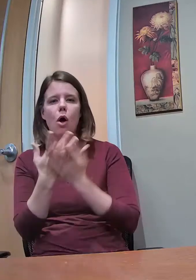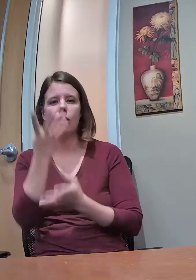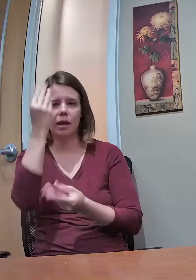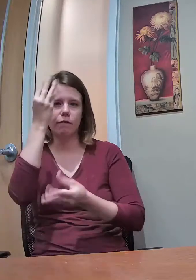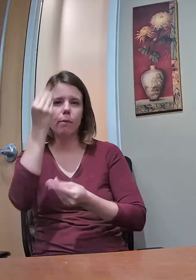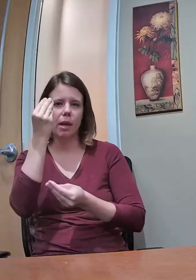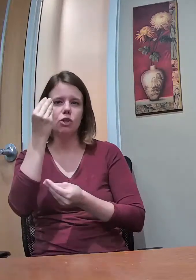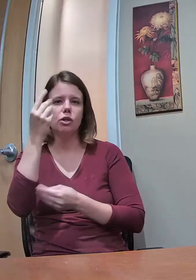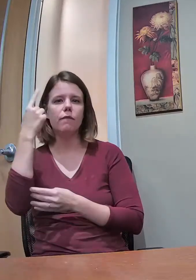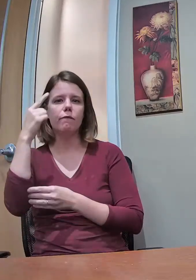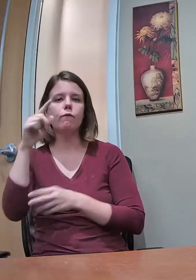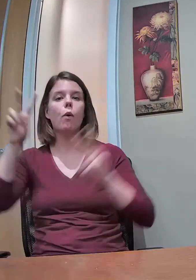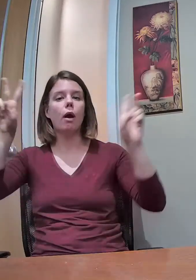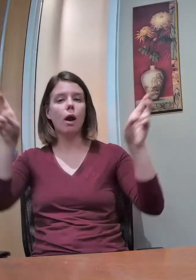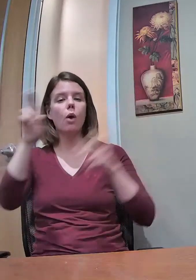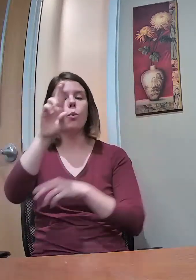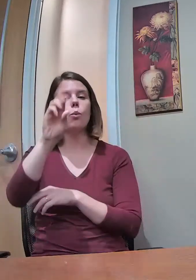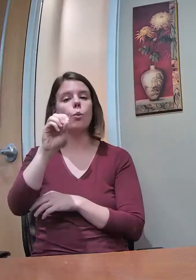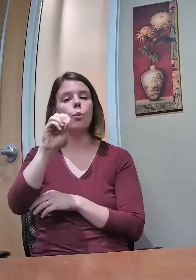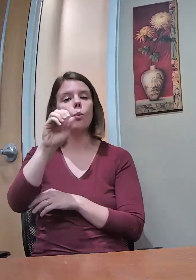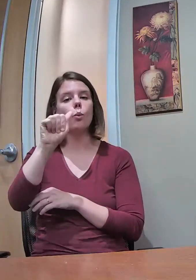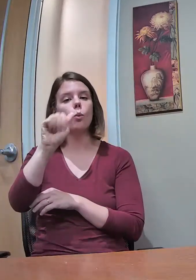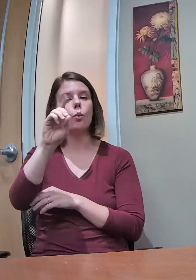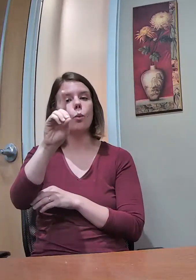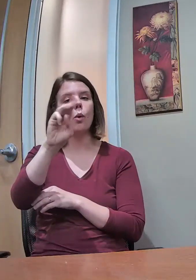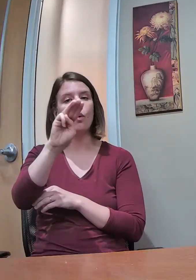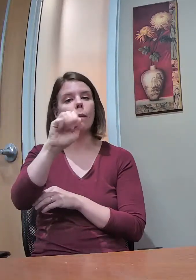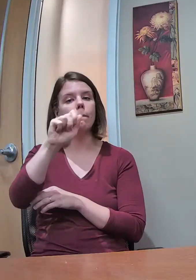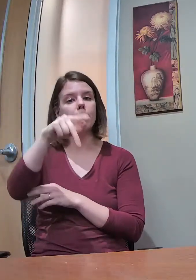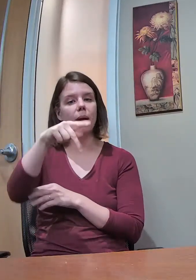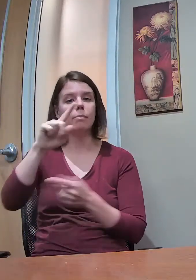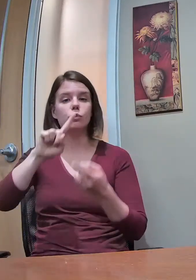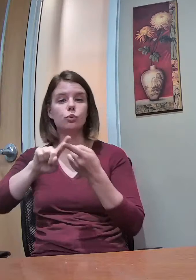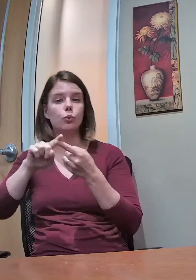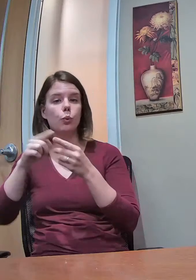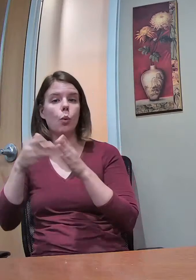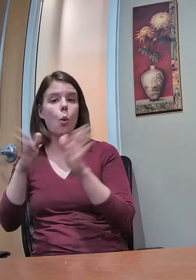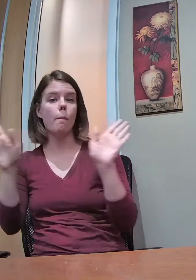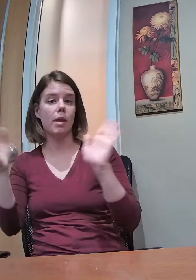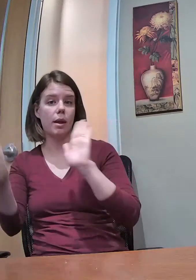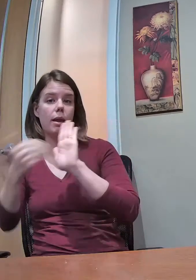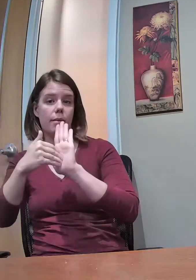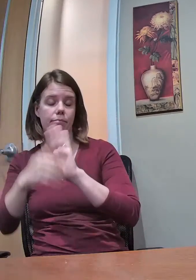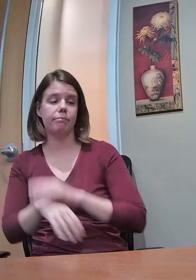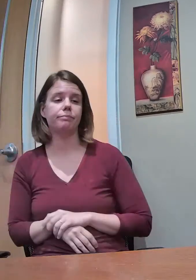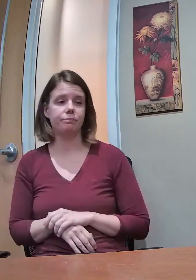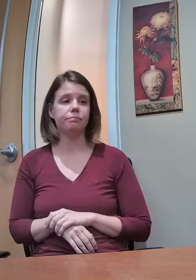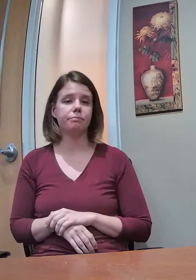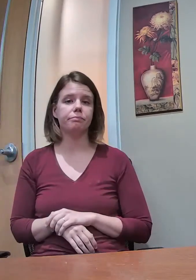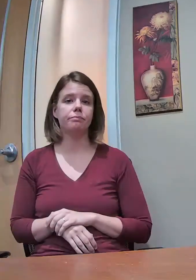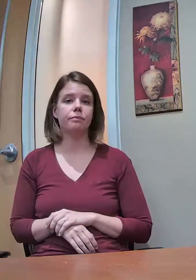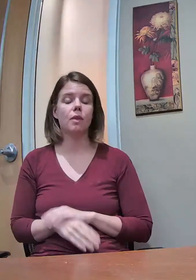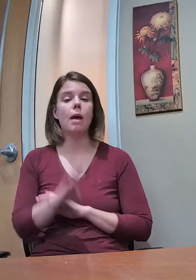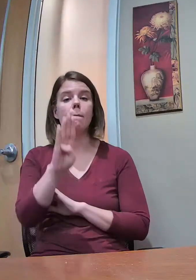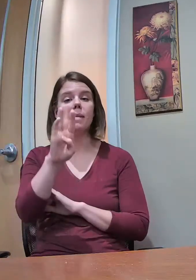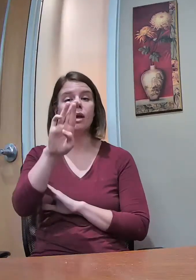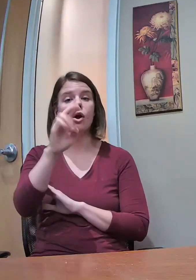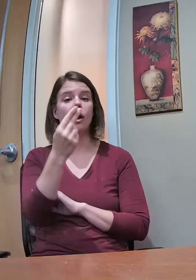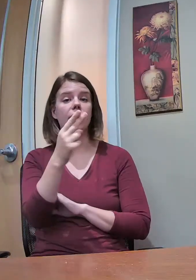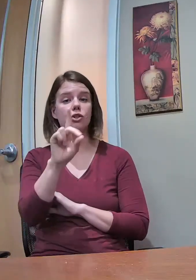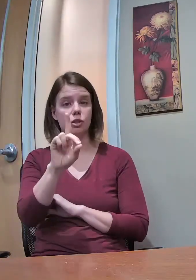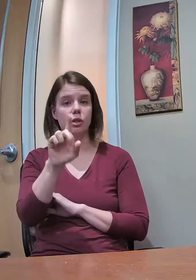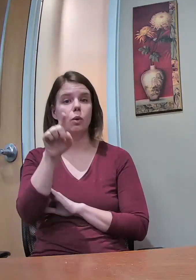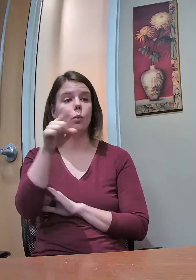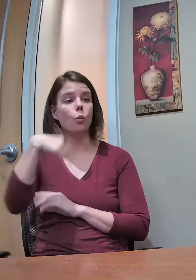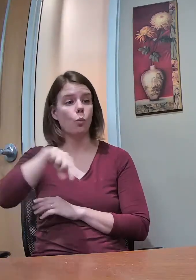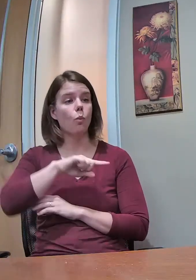roadmap to reopen. As per the Residents' Bill of Rights, BRHD fully respects and